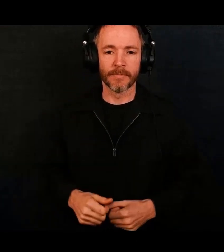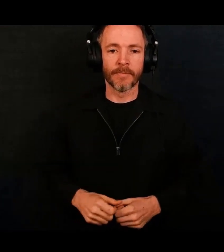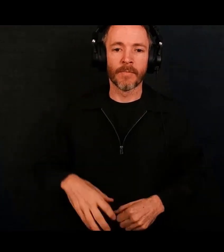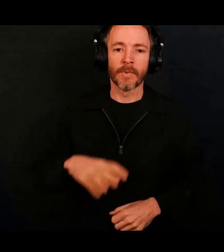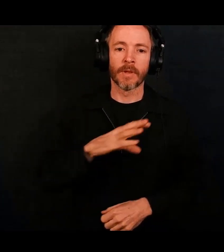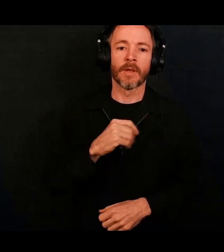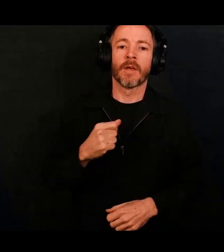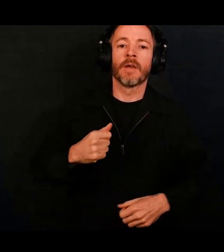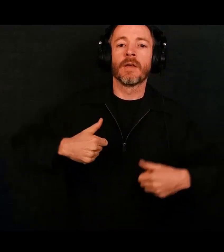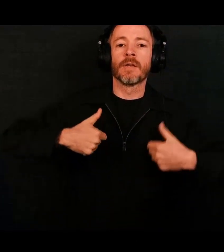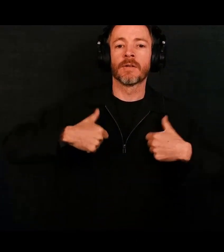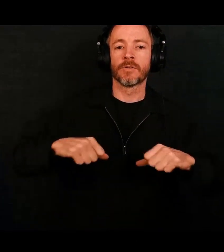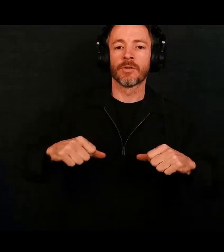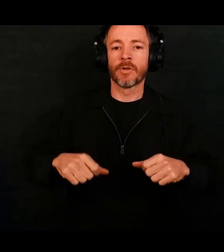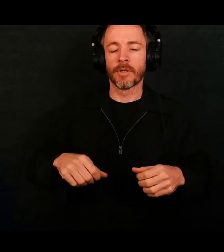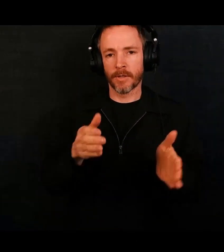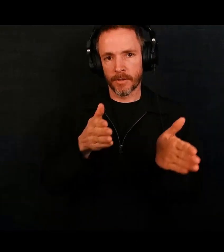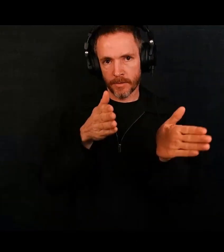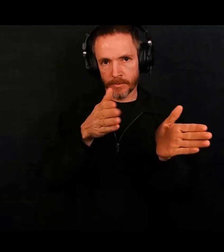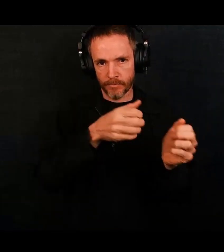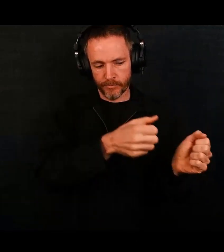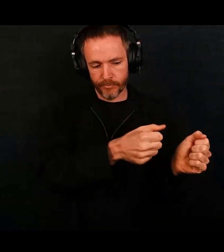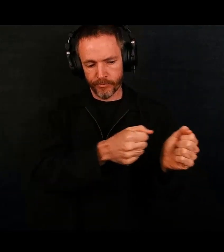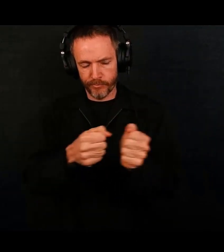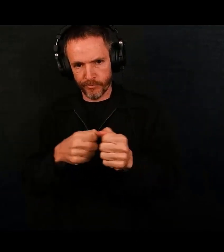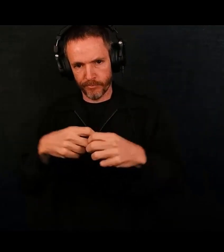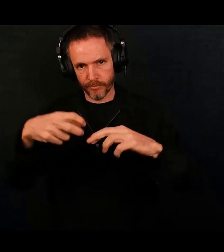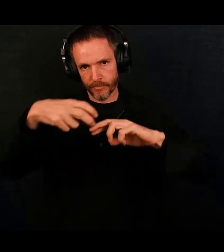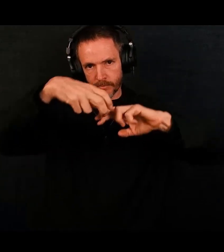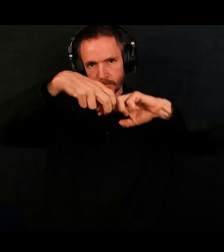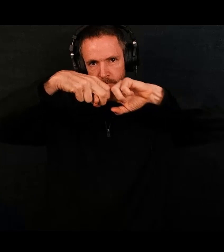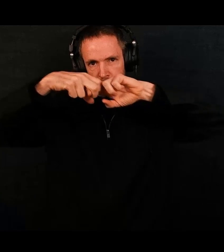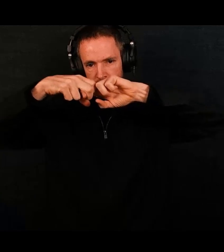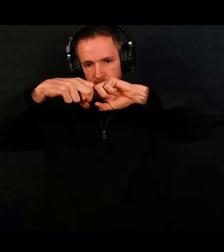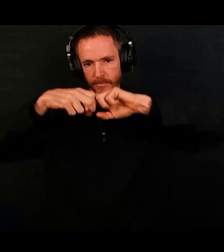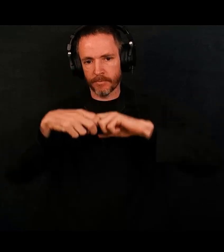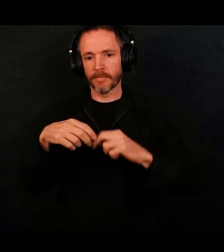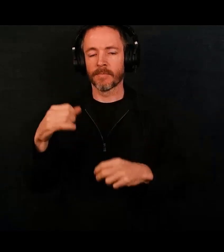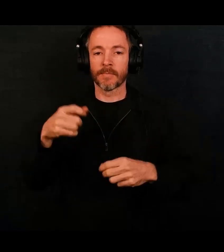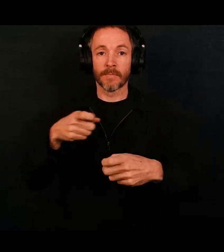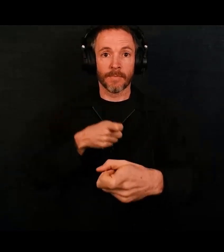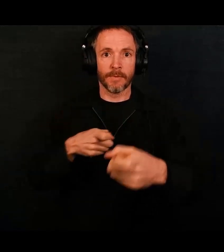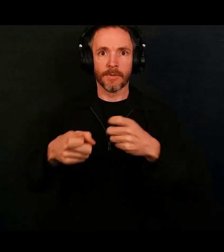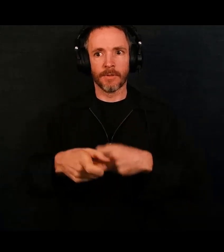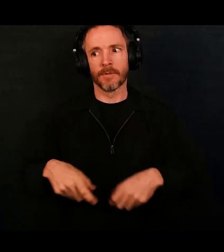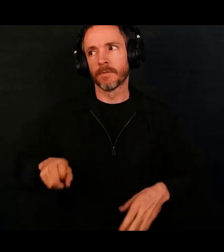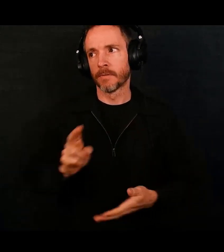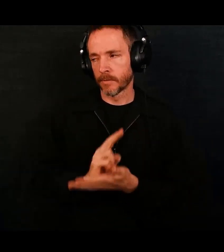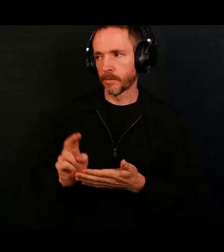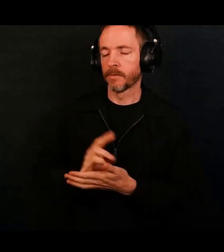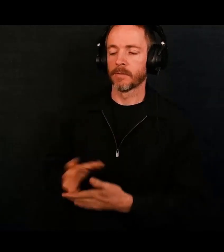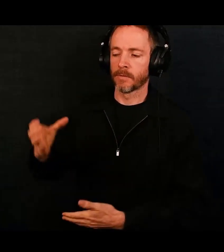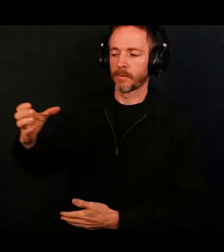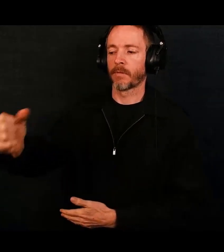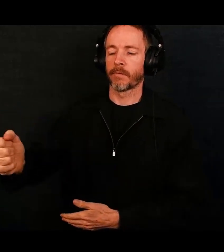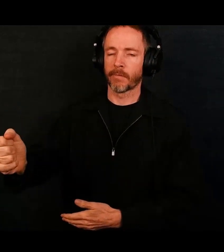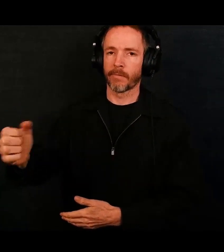to try and pull this in and get this to latch instead of sticking a clamp on there. I've got to build